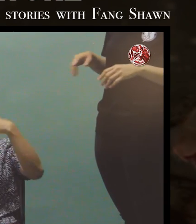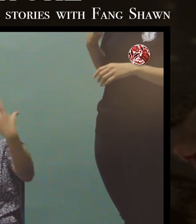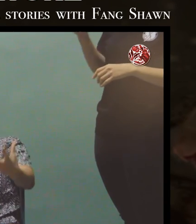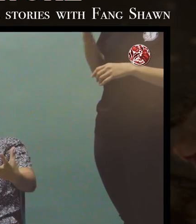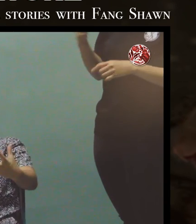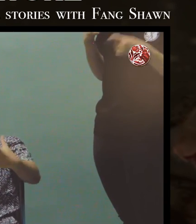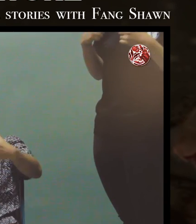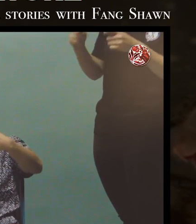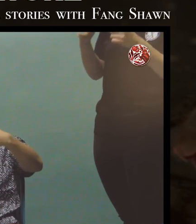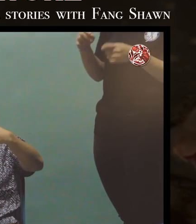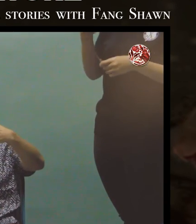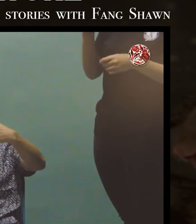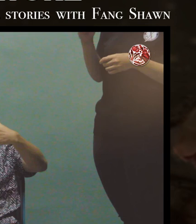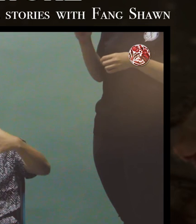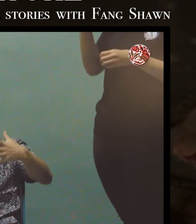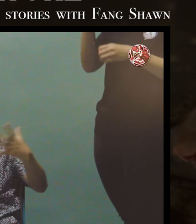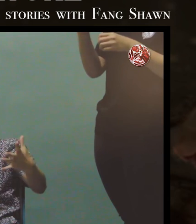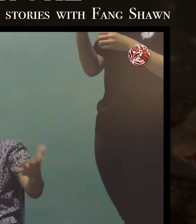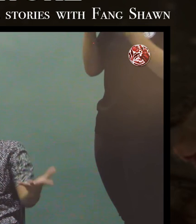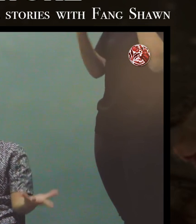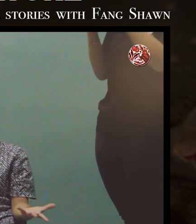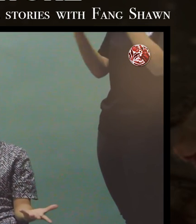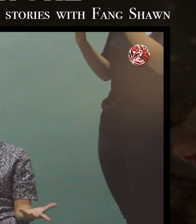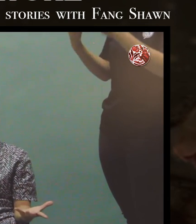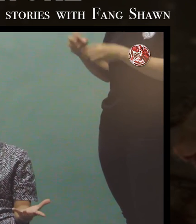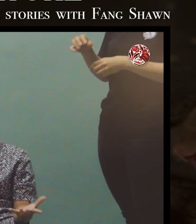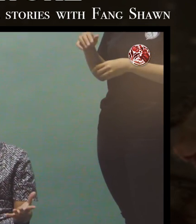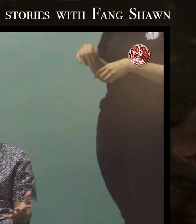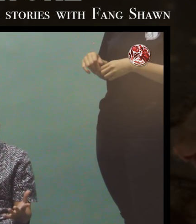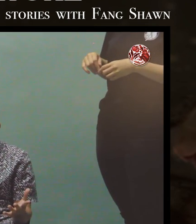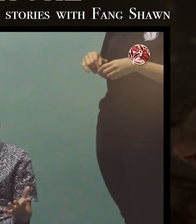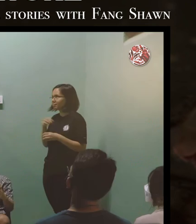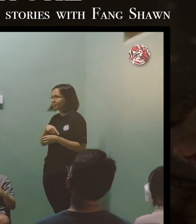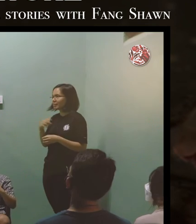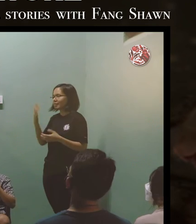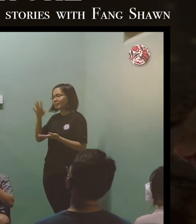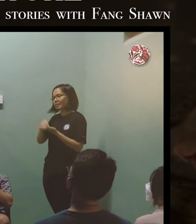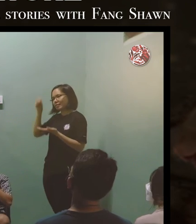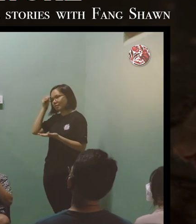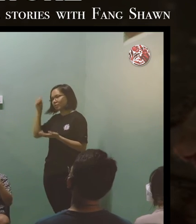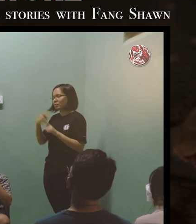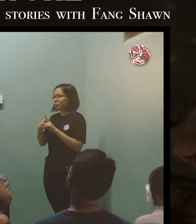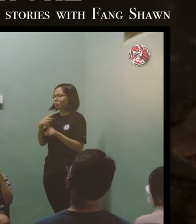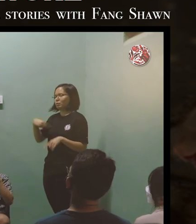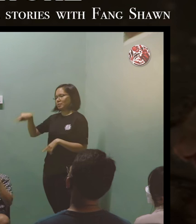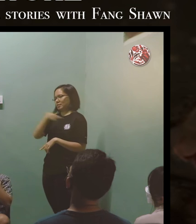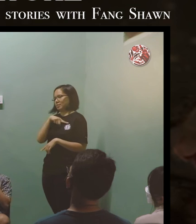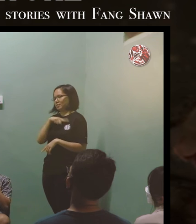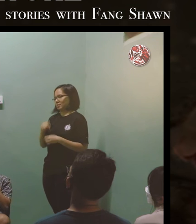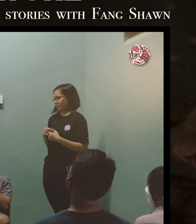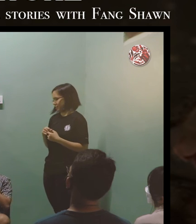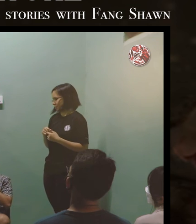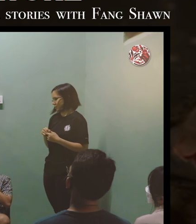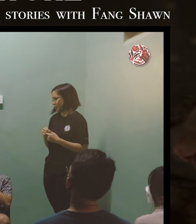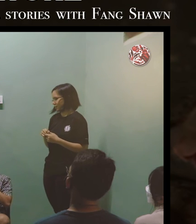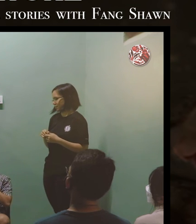What exactly do we want to teach our kids when we have to live beside nature? Right? And some of you may think that humans are separate from